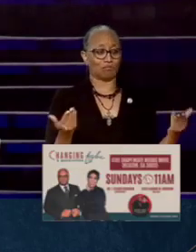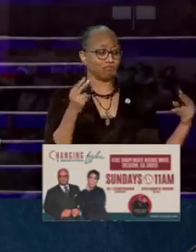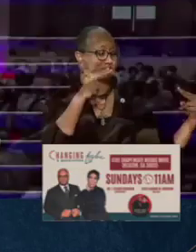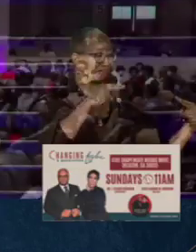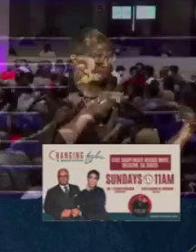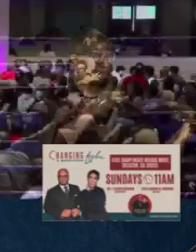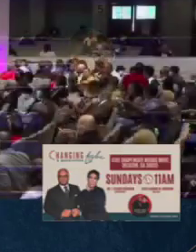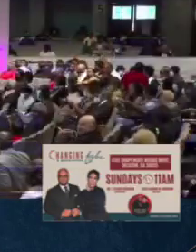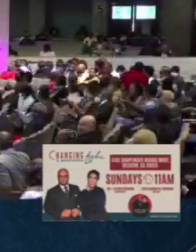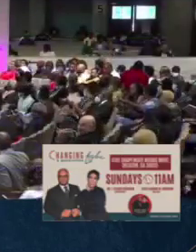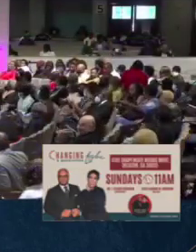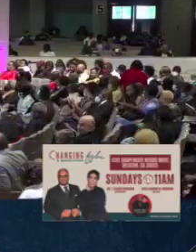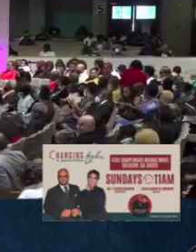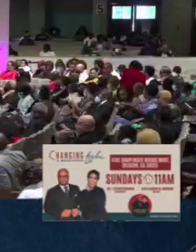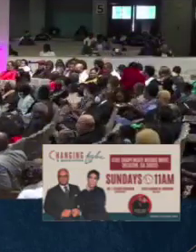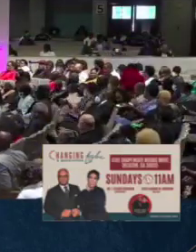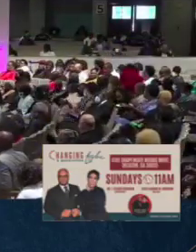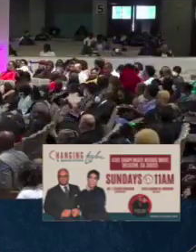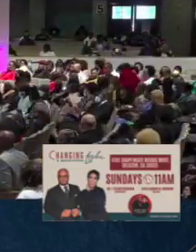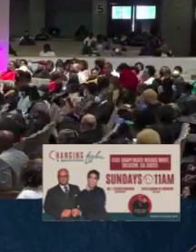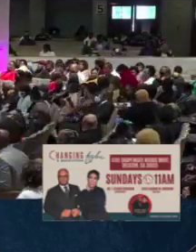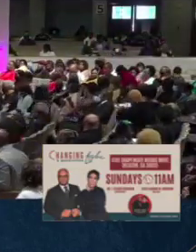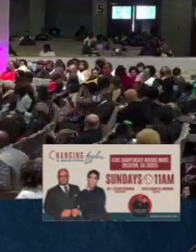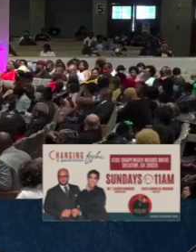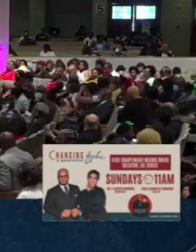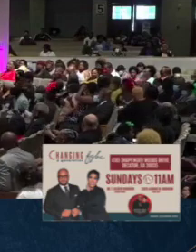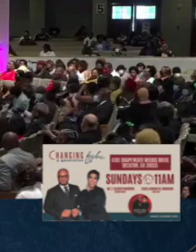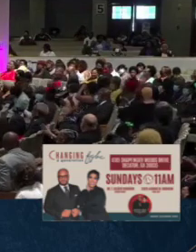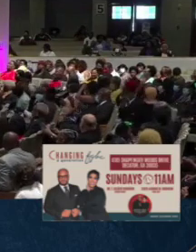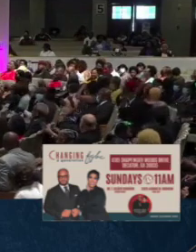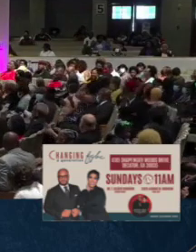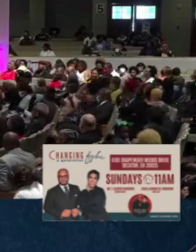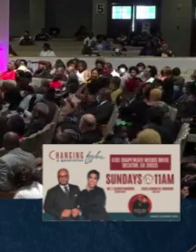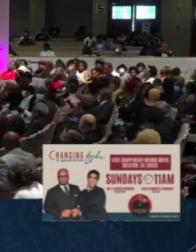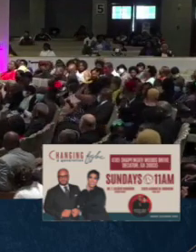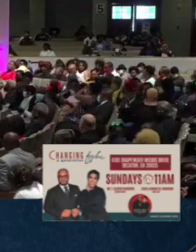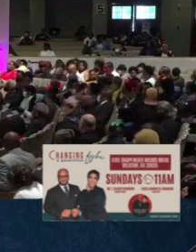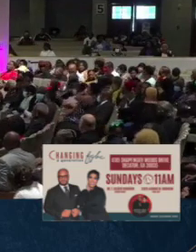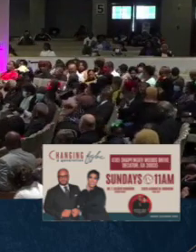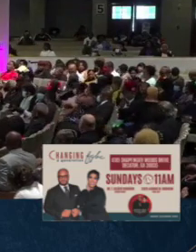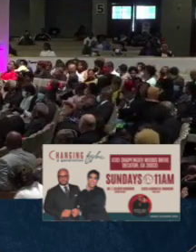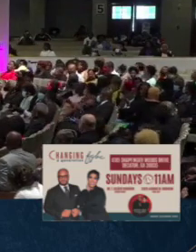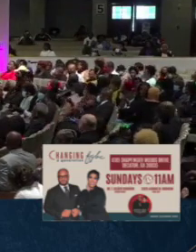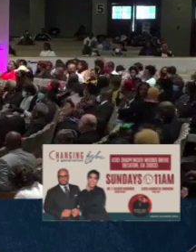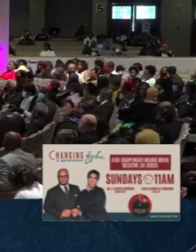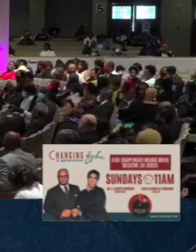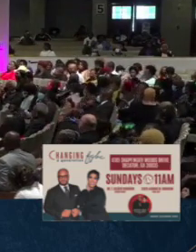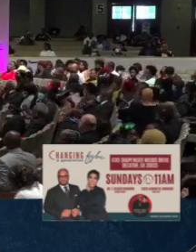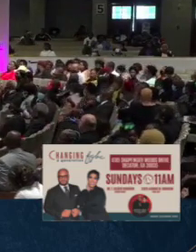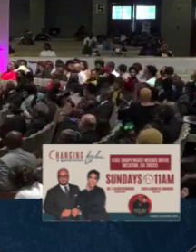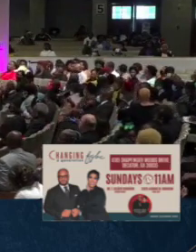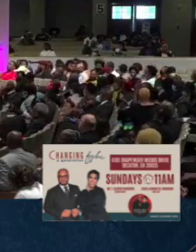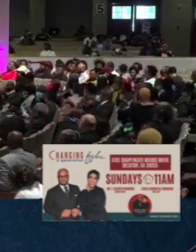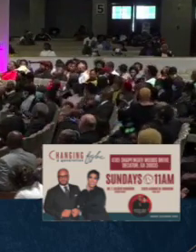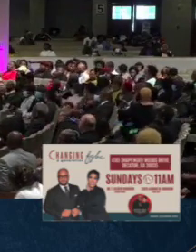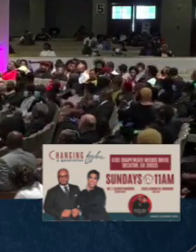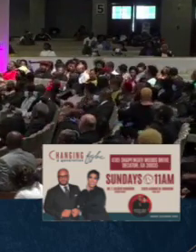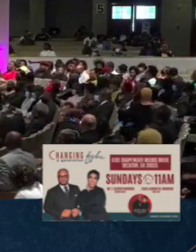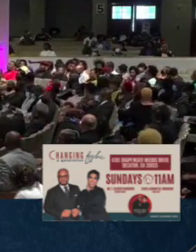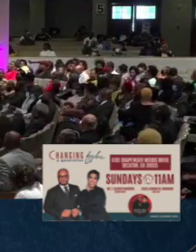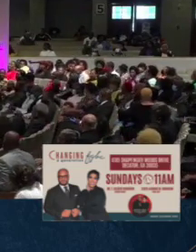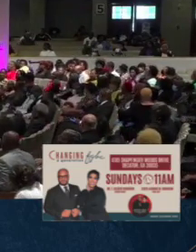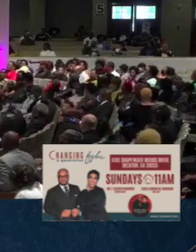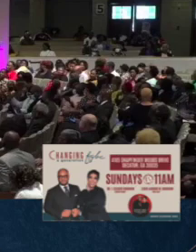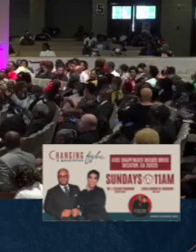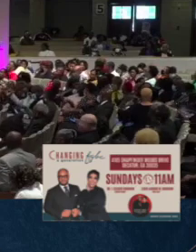neighbor. I mean, say it strong like it's the top of the 90s. Say, neighbor. Oh, neighbor. Tell him,